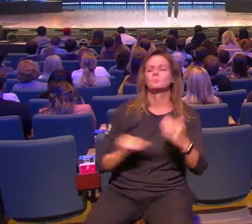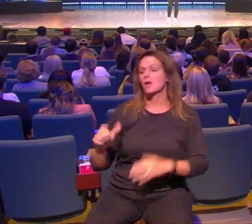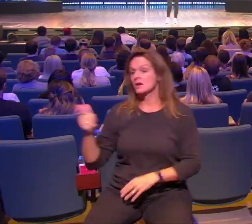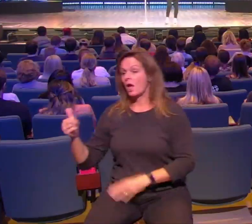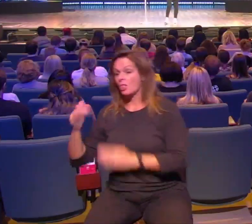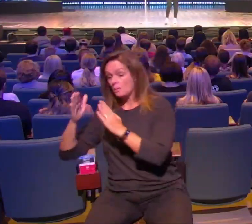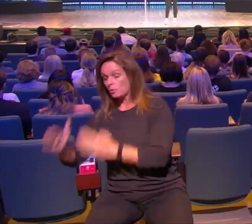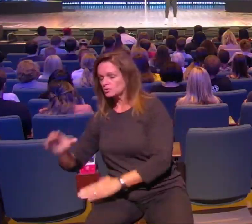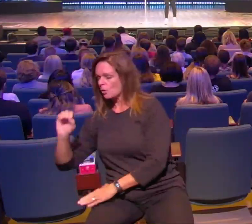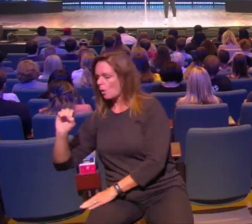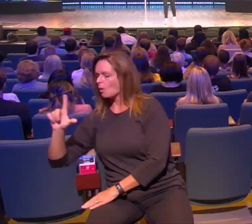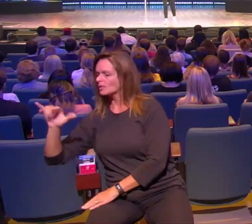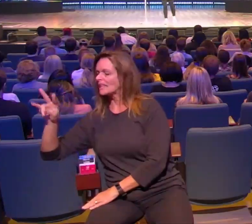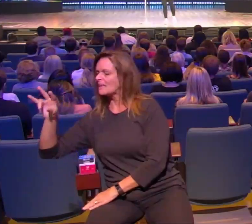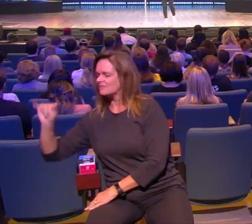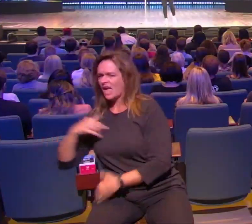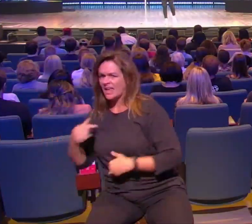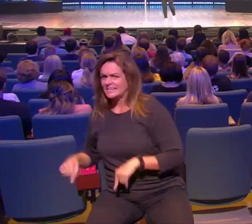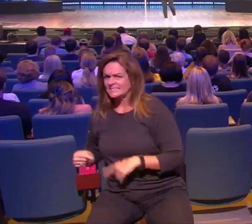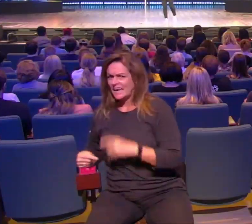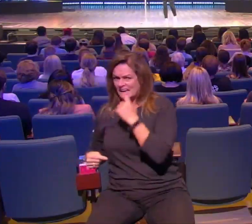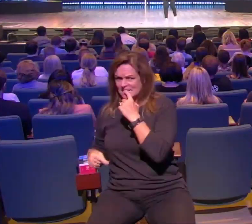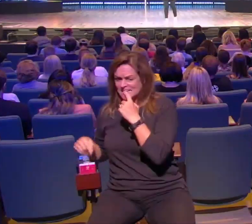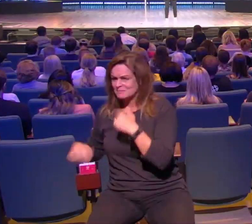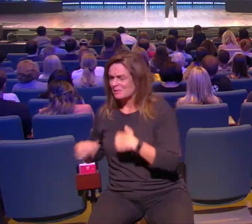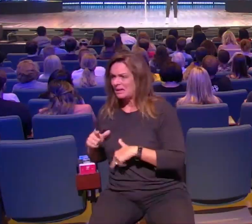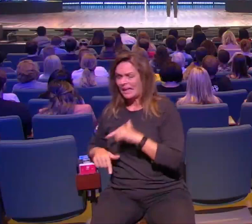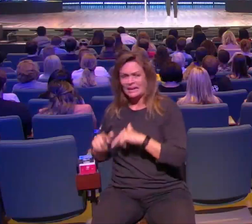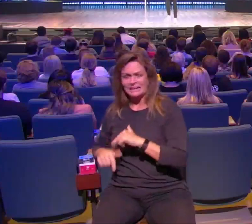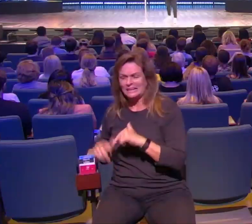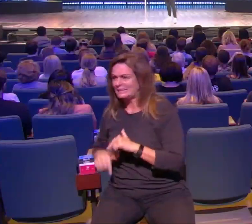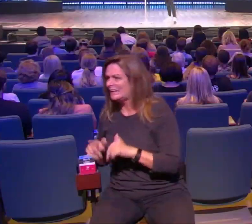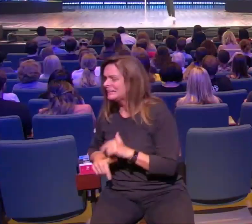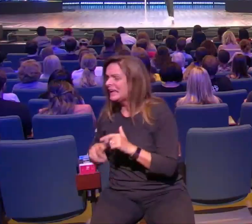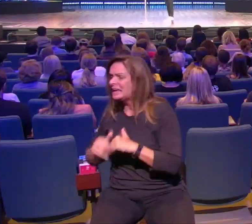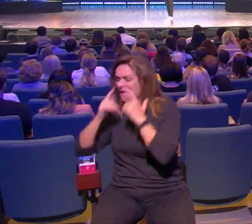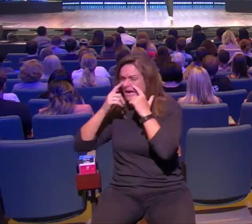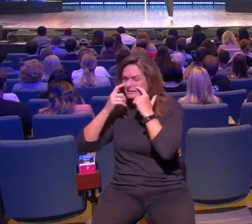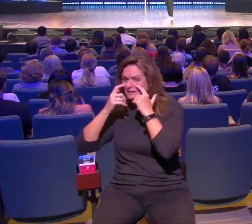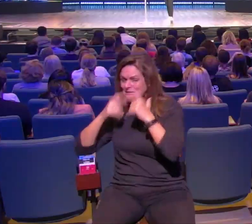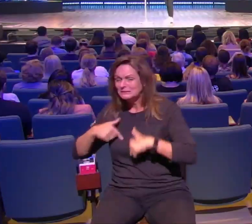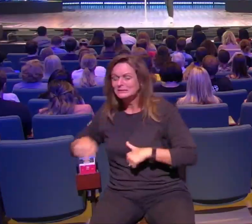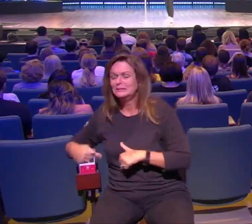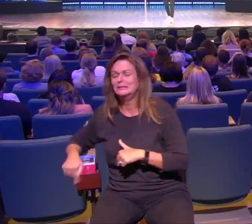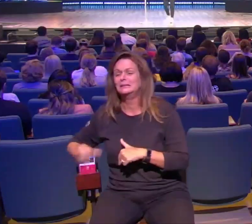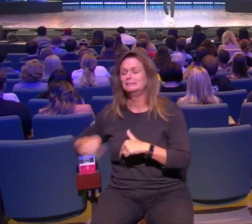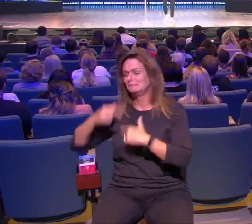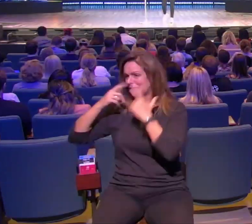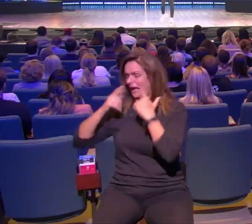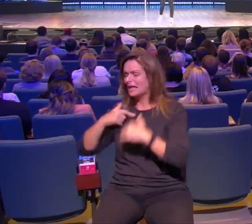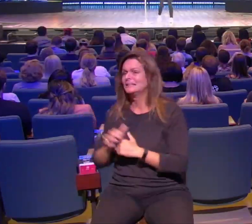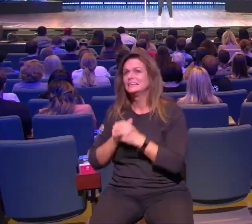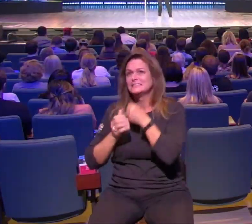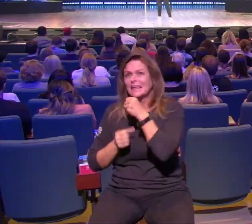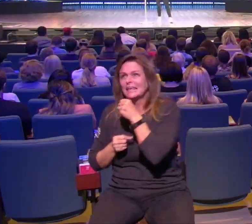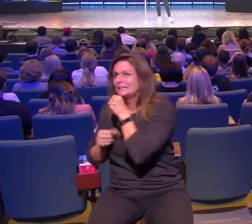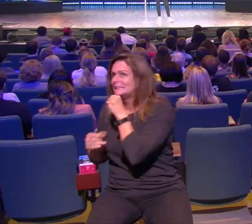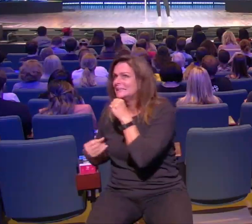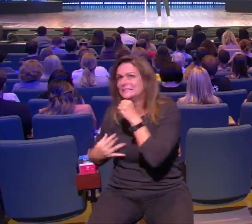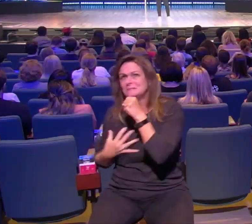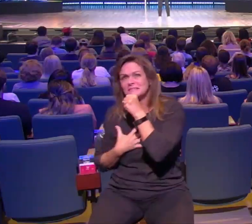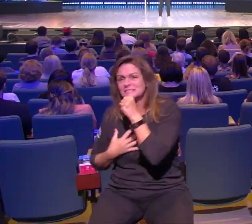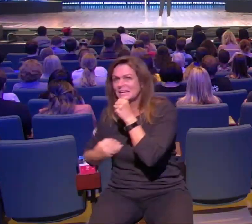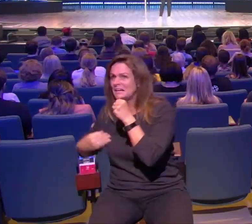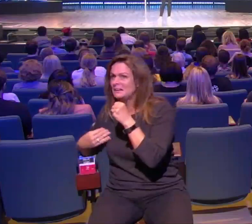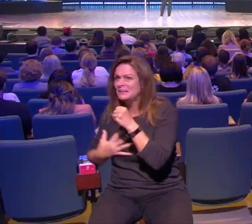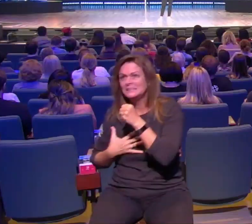given her freedom over anxiety and depression. And there's story after story. See, we've cleared the decks, and